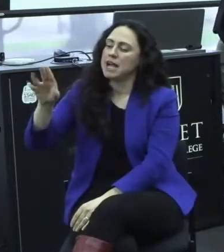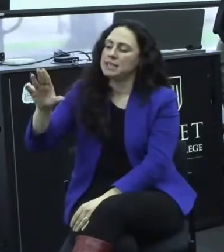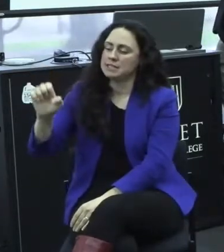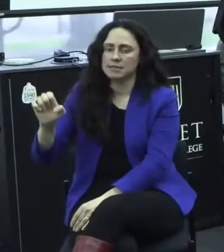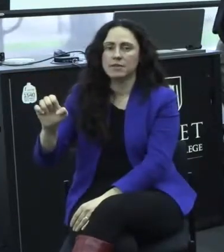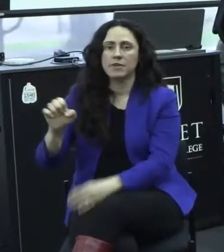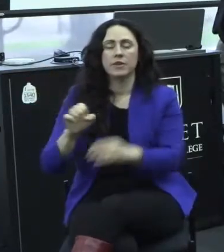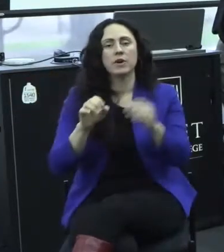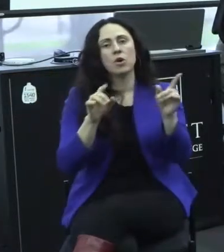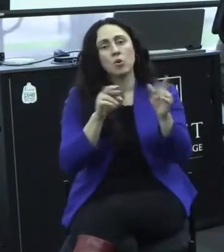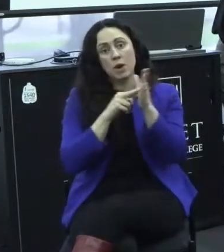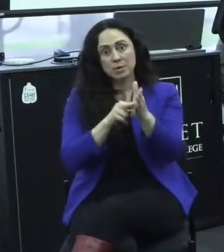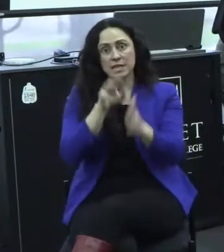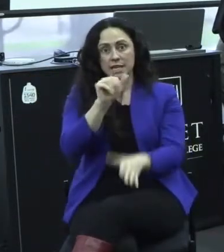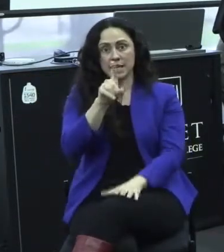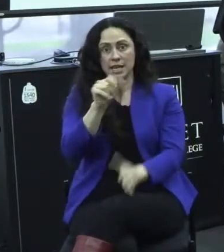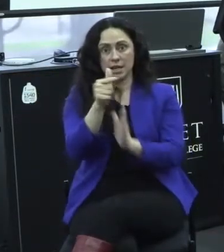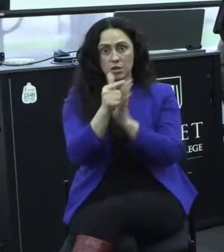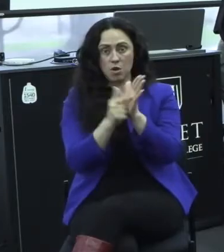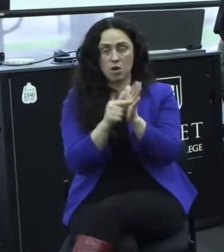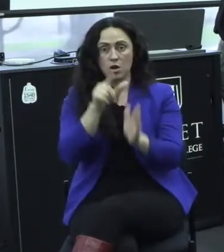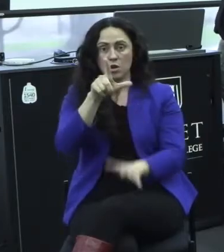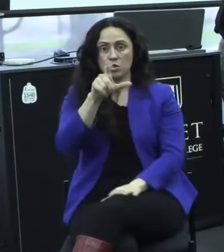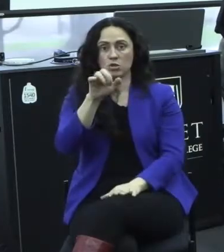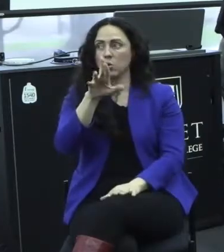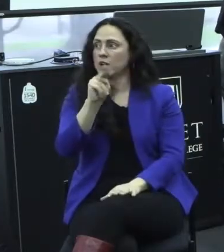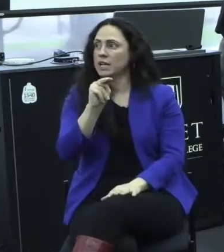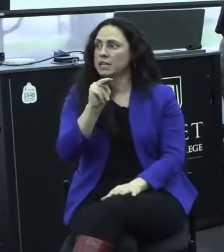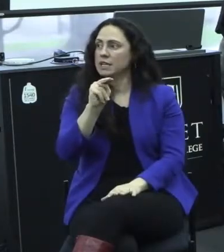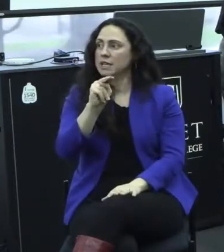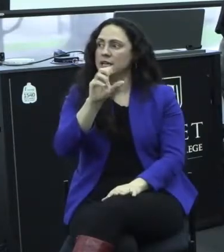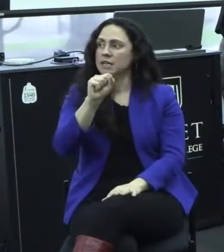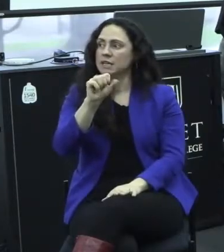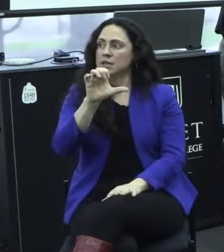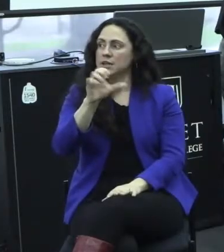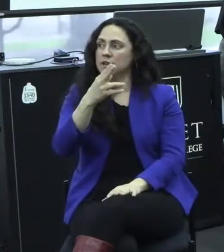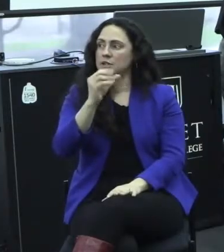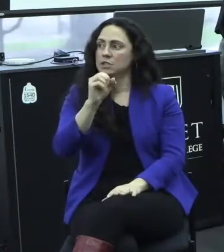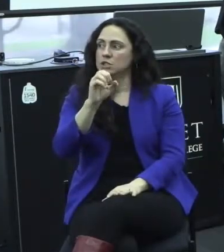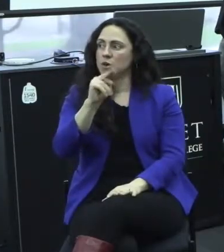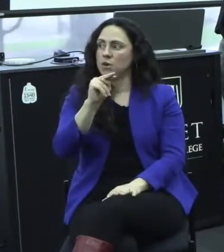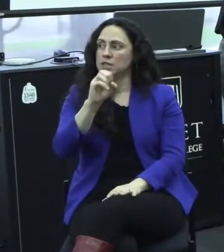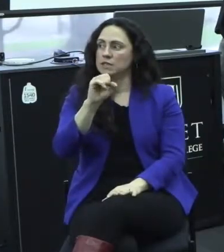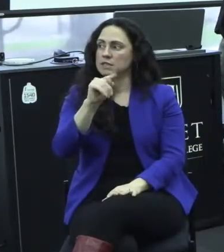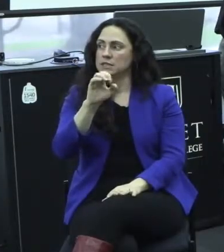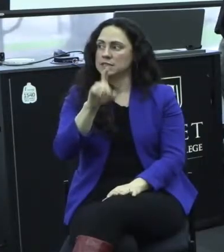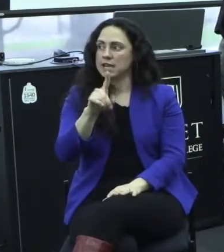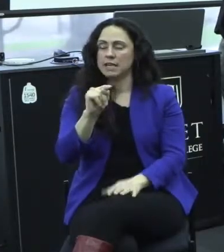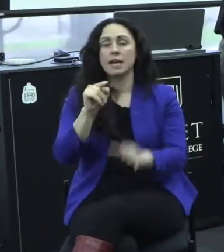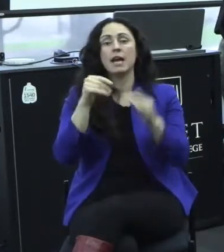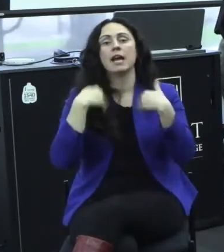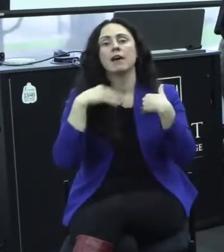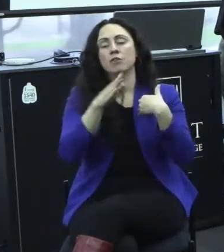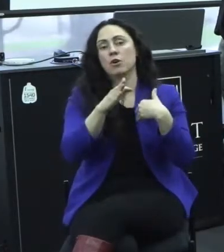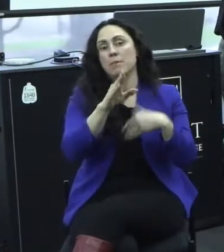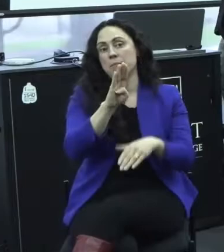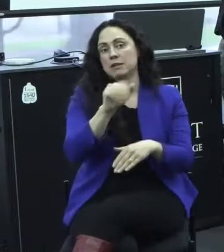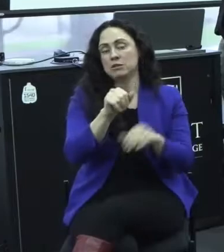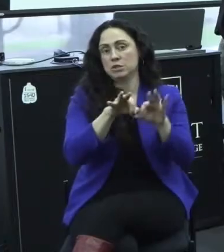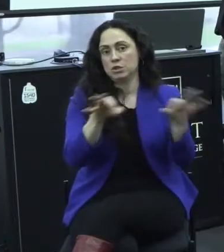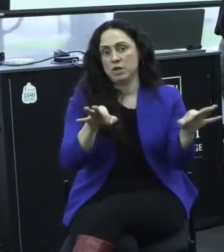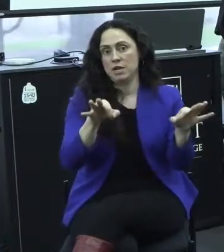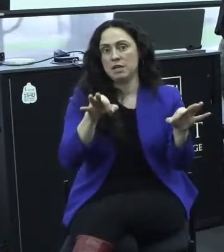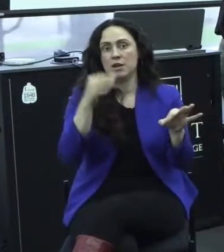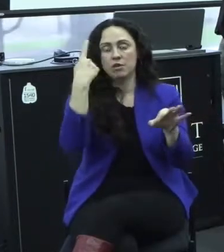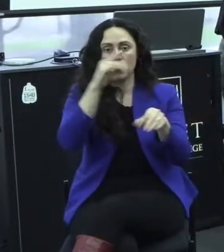Representing ADA law is Lorianne Shainstead. She earned her bachelor's degree in history and certificate in business management from